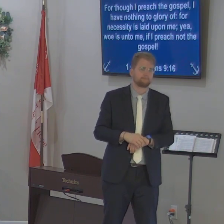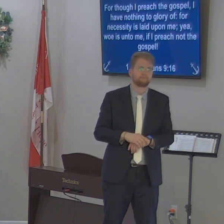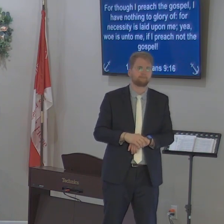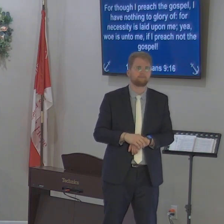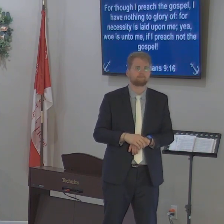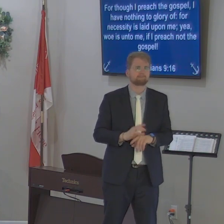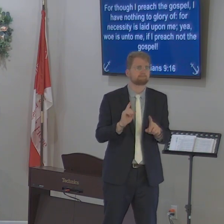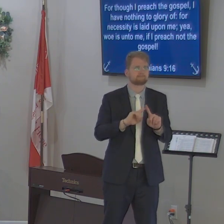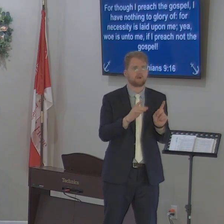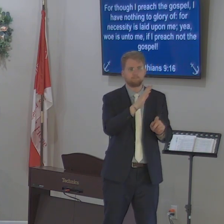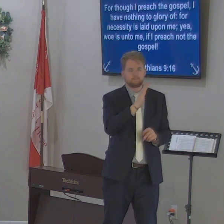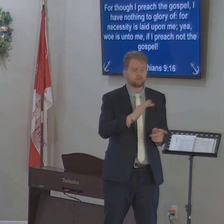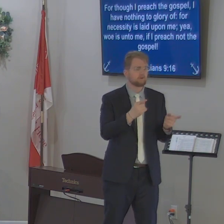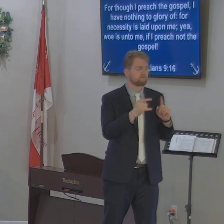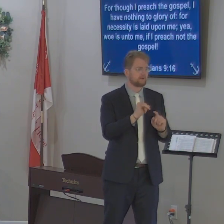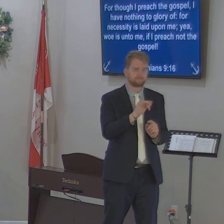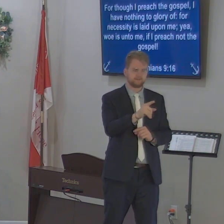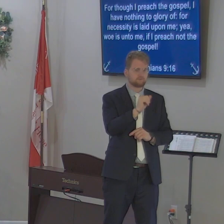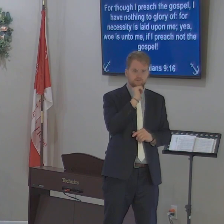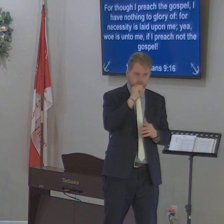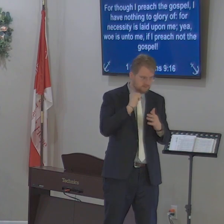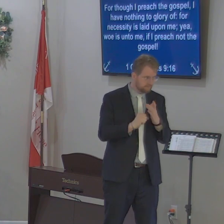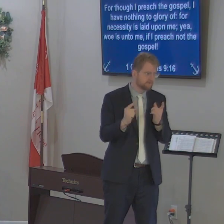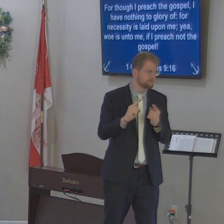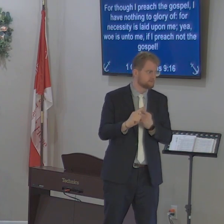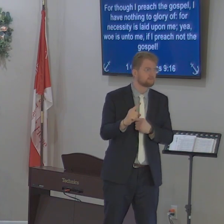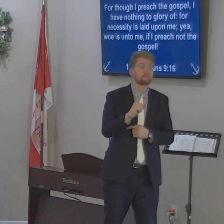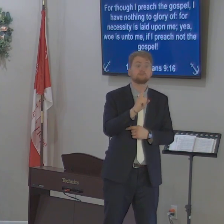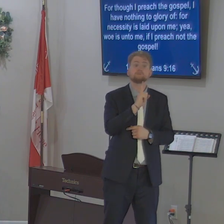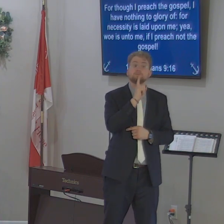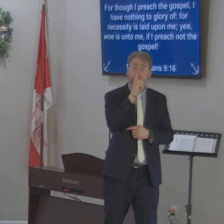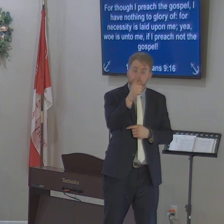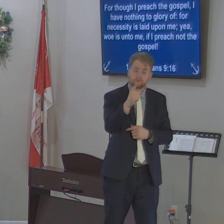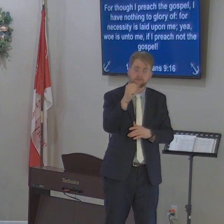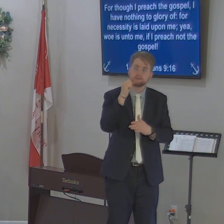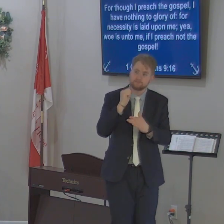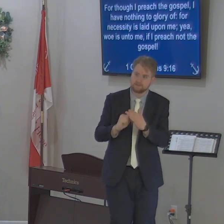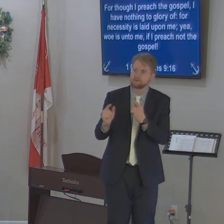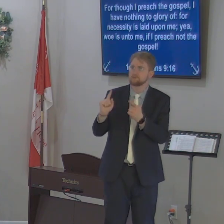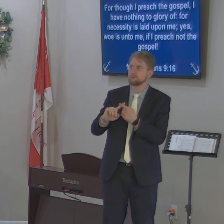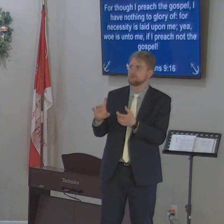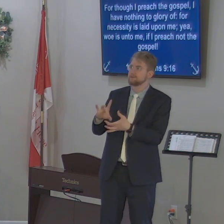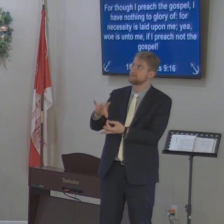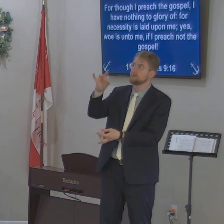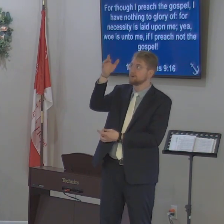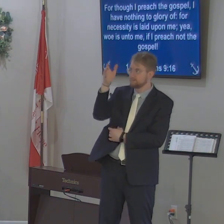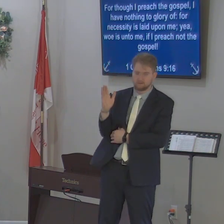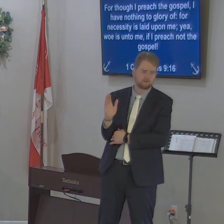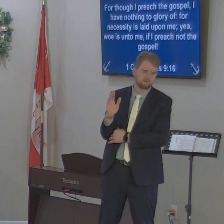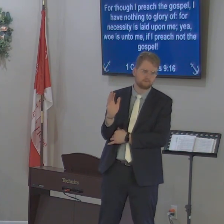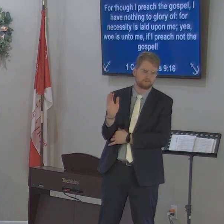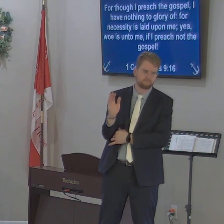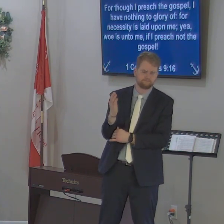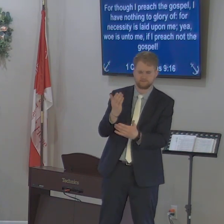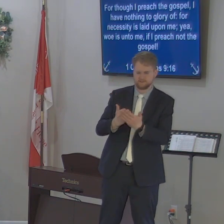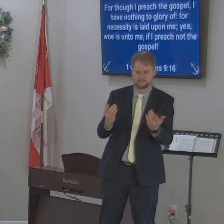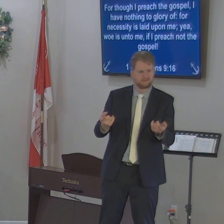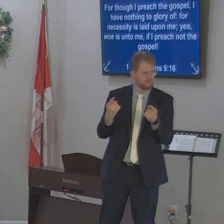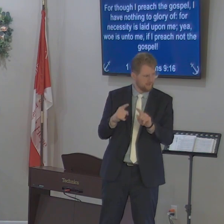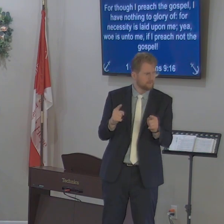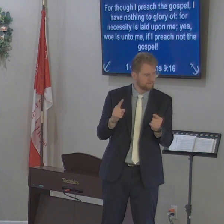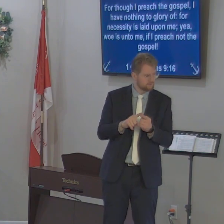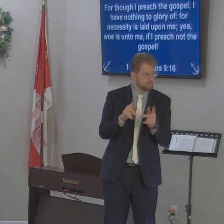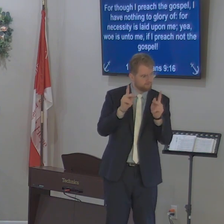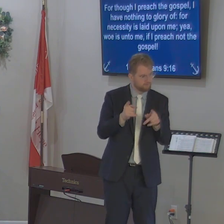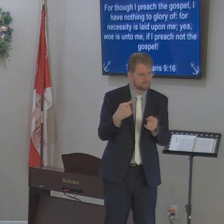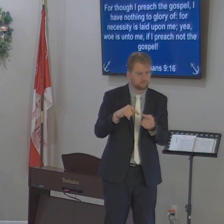But it'll never happen if you don't succumb to the truth and yield to the Holy Spirit of God. Something happens to a person when God